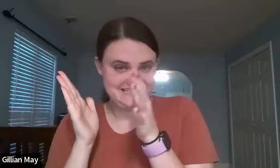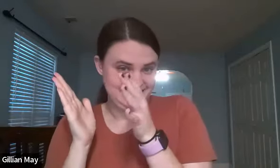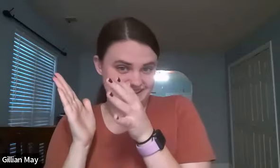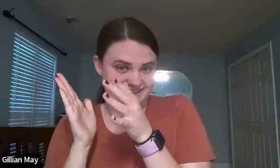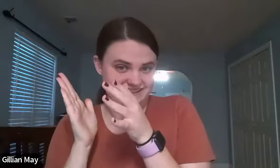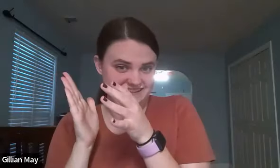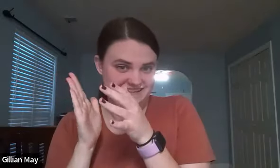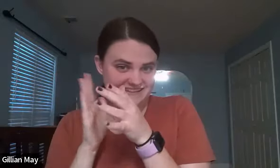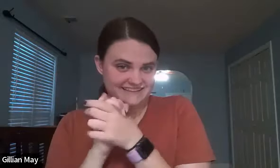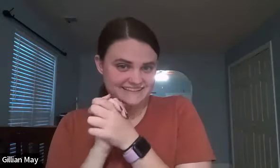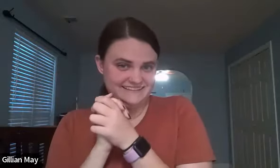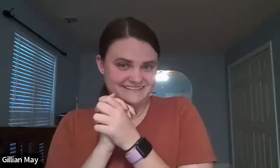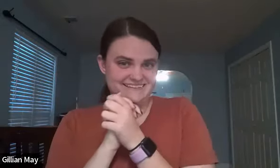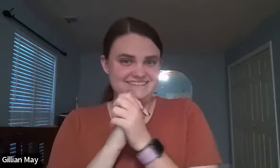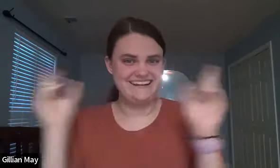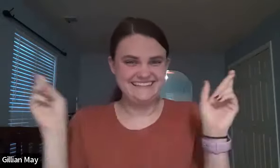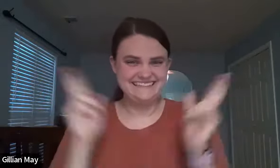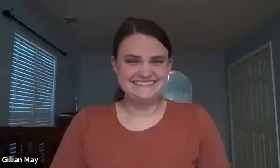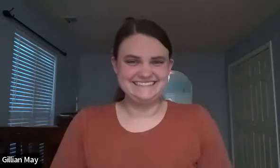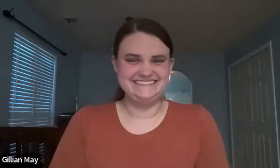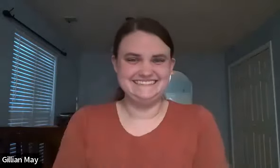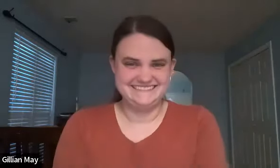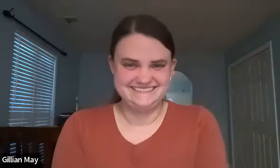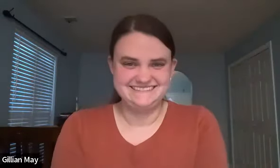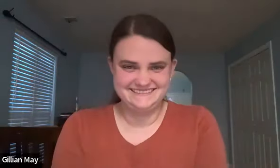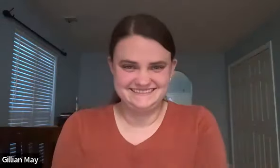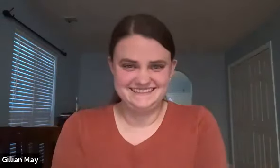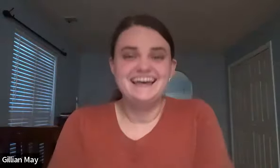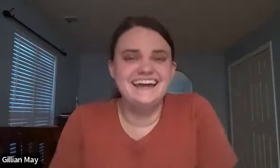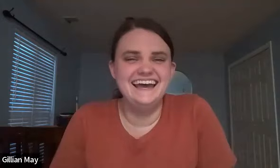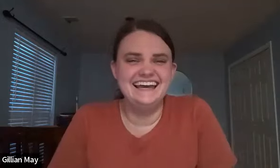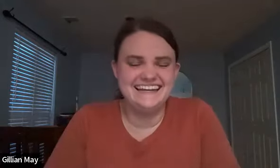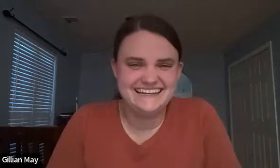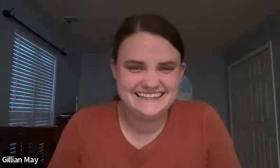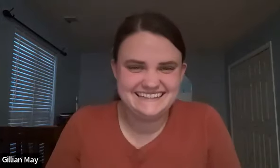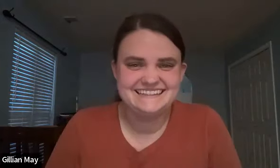Lindsay. All right, ready? Mm-hmm.